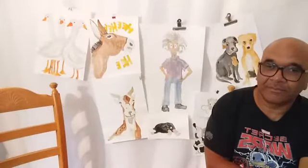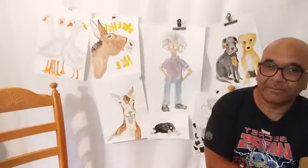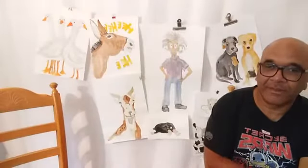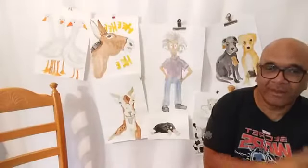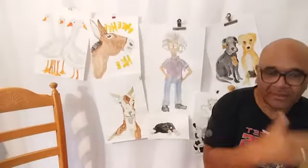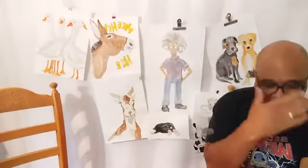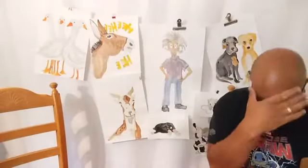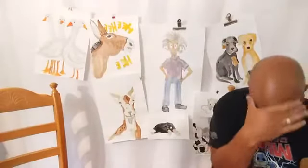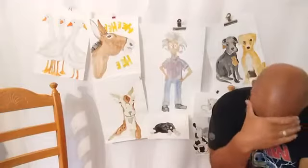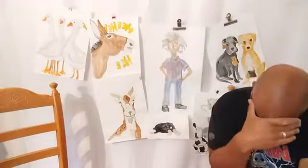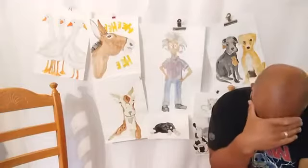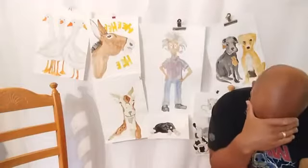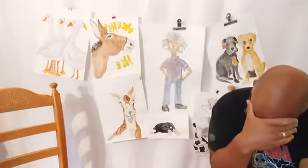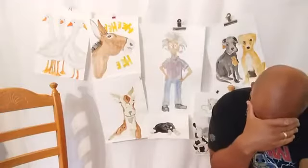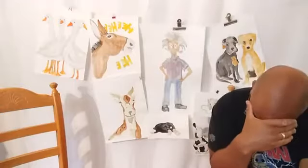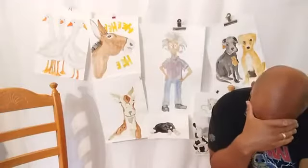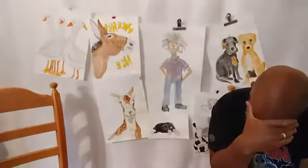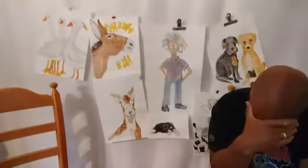Oh no.